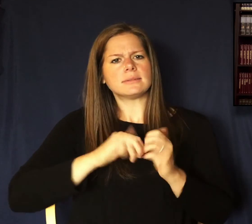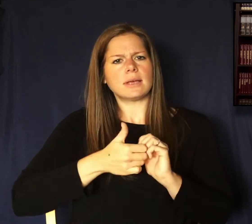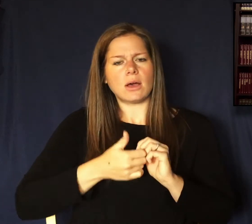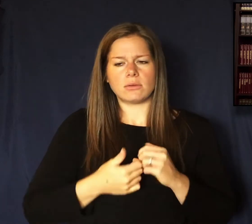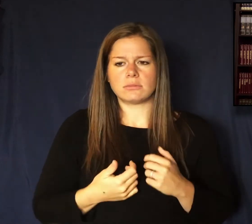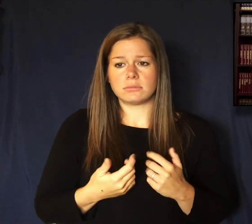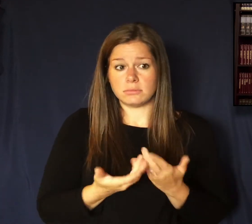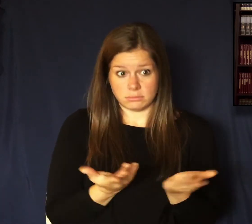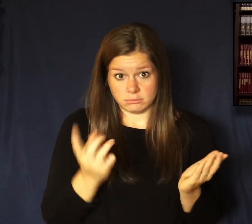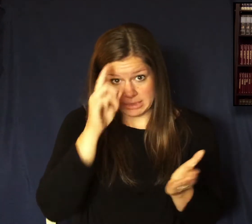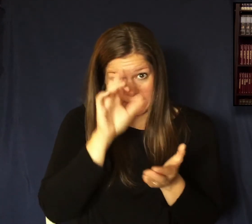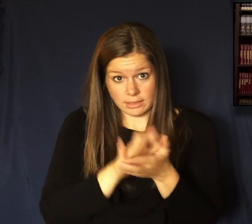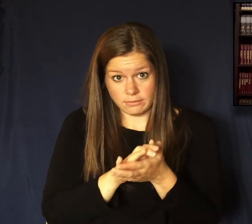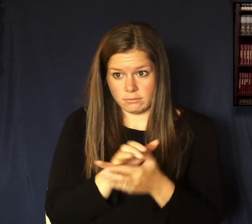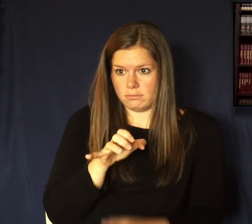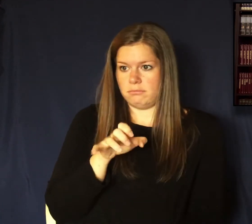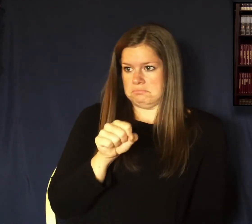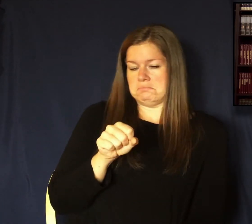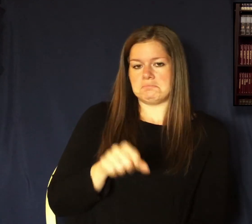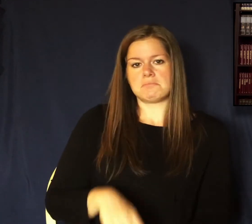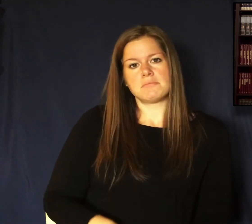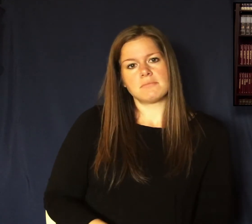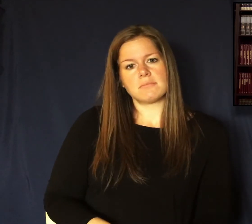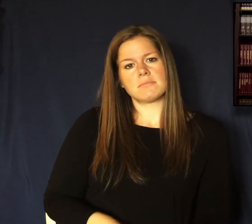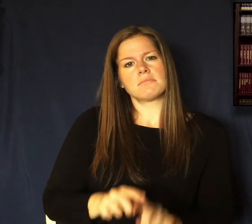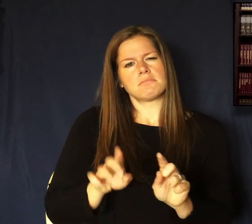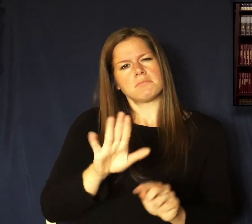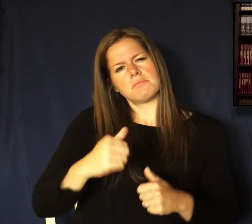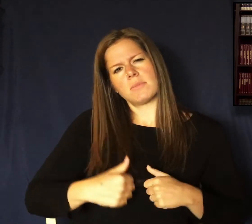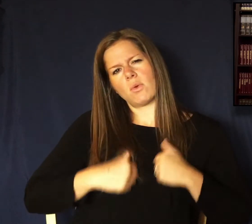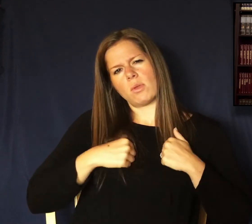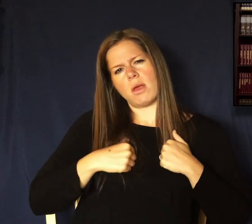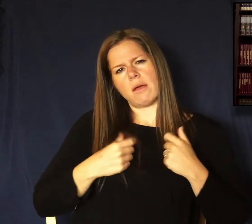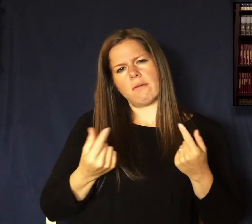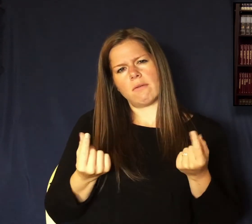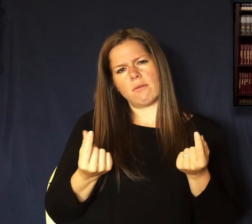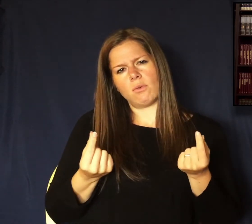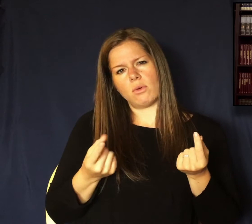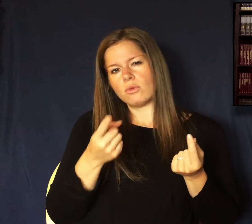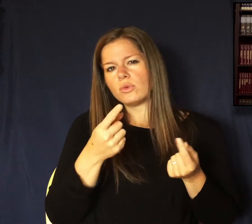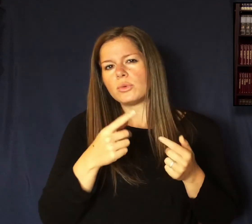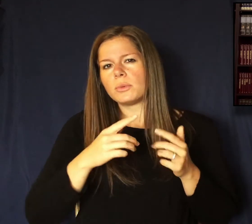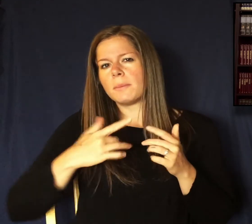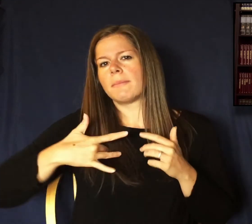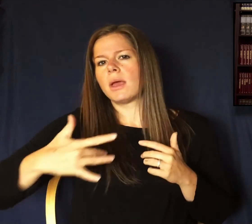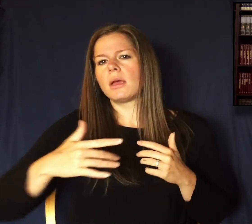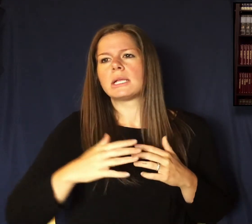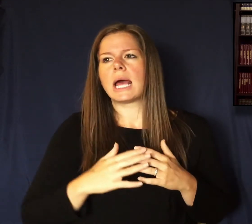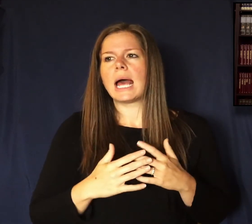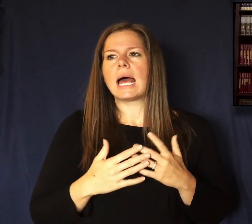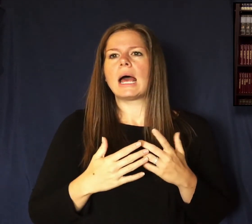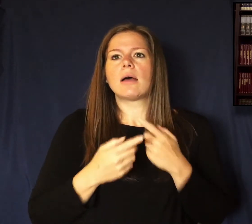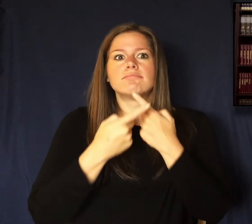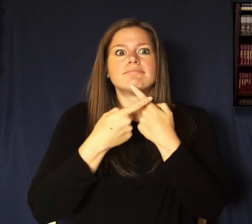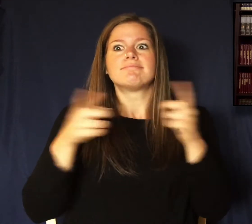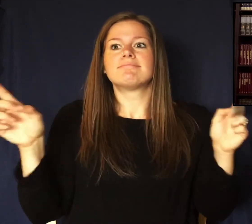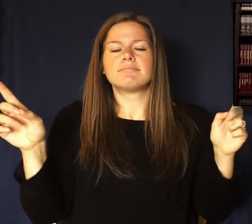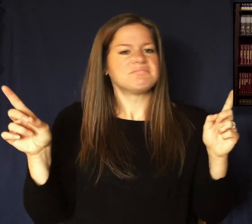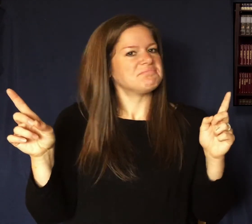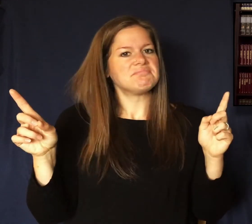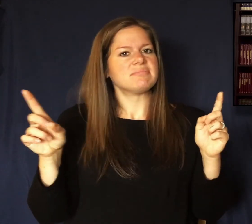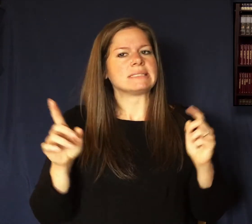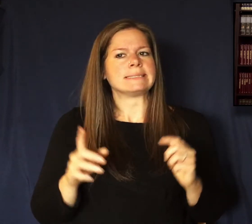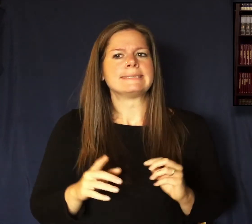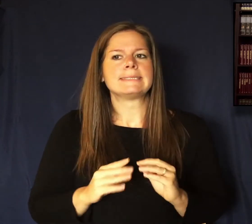Yes. Are you living in a way that pushes aside people-pleasing, that pushes aside acceptance from the